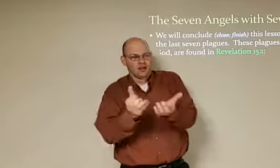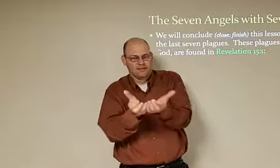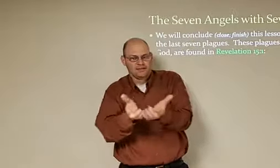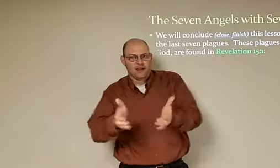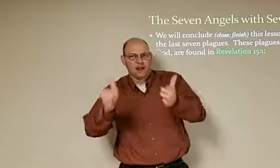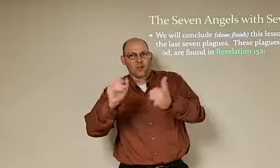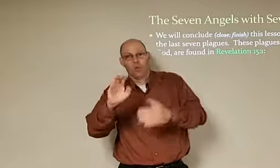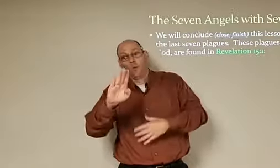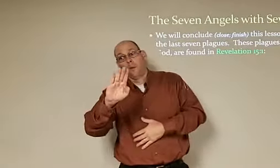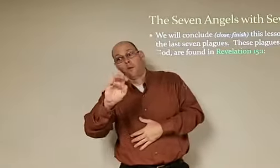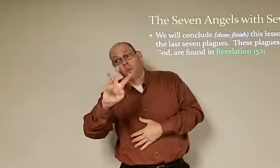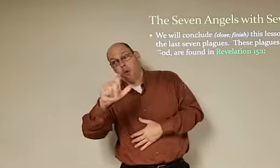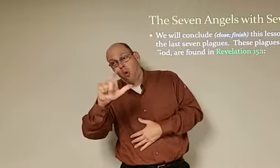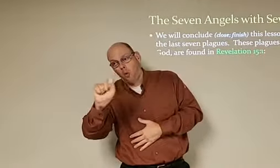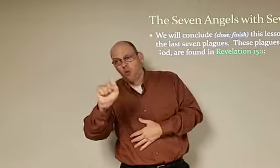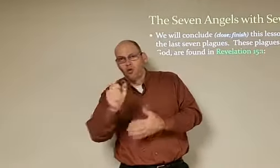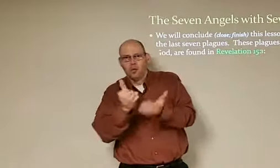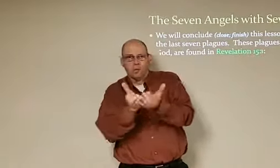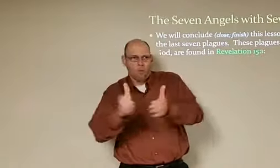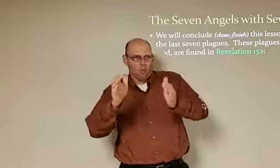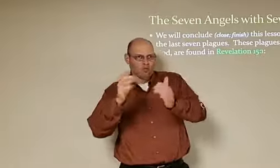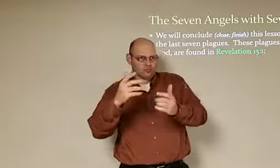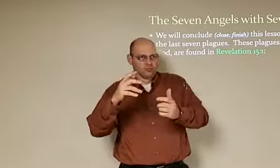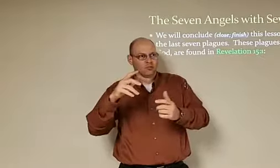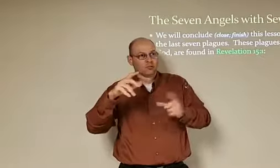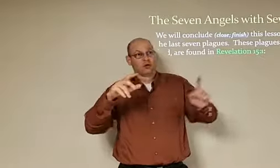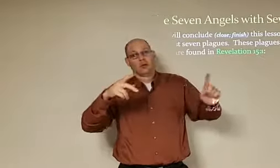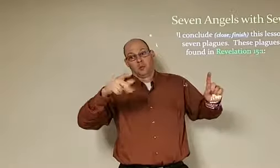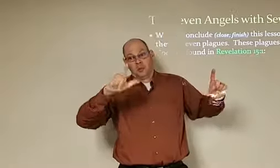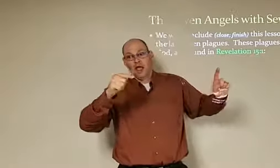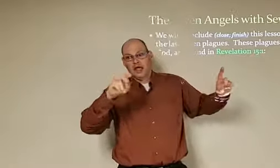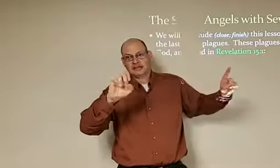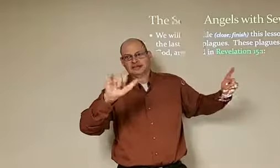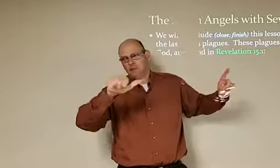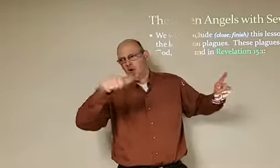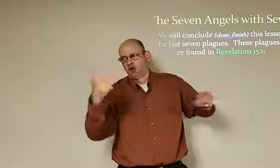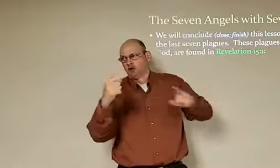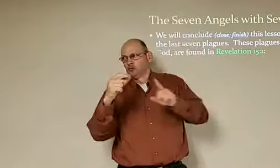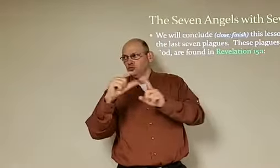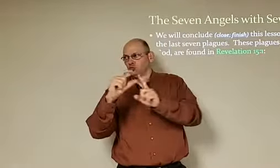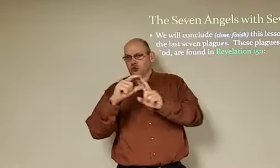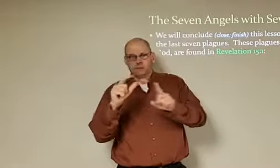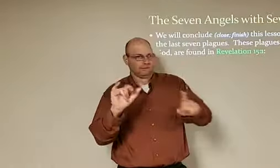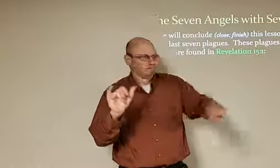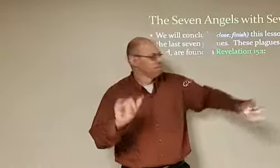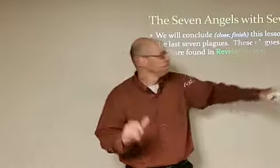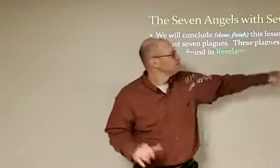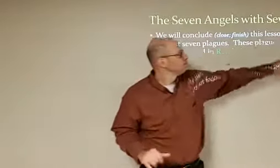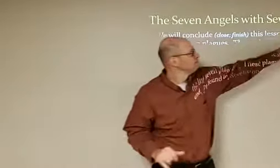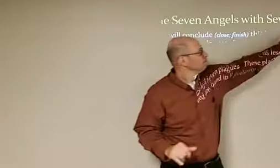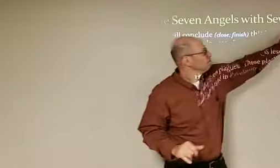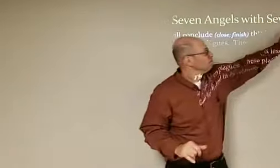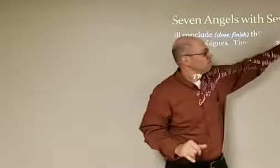And there's vials, or bowls is also what they're considered. And that's the same thing, the plagues.